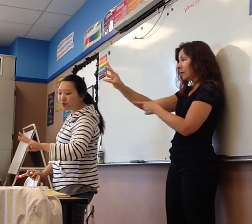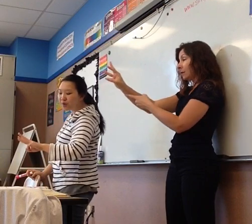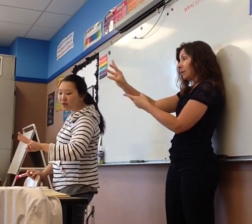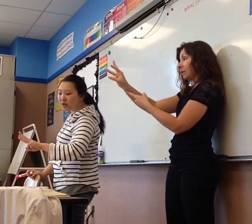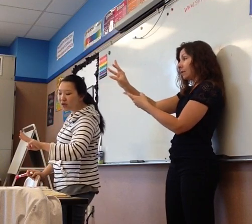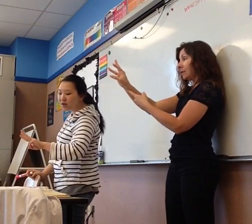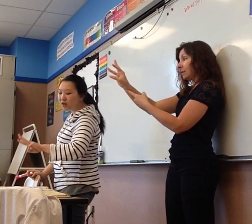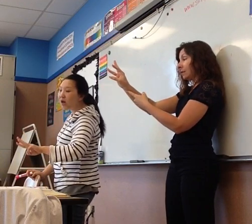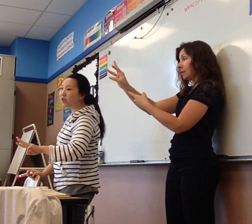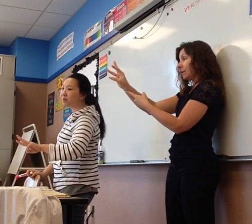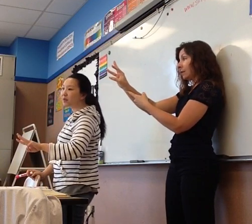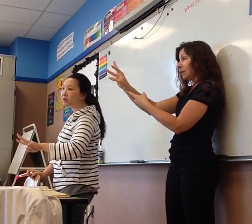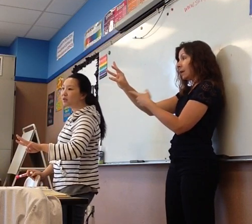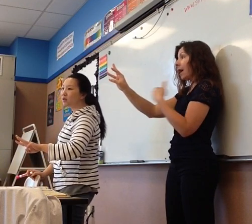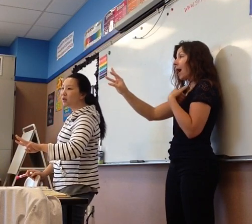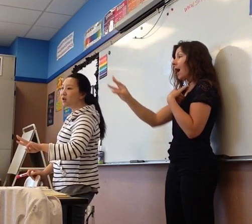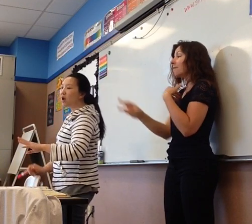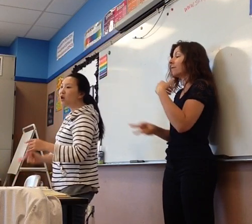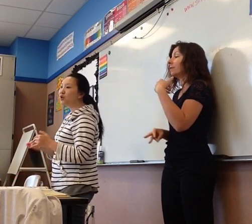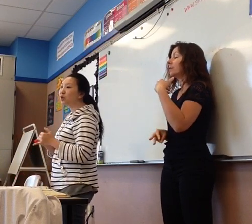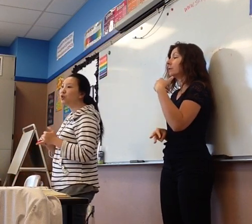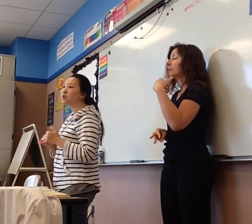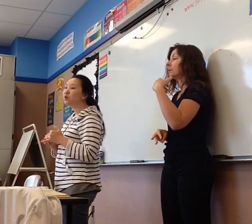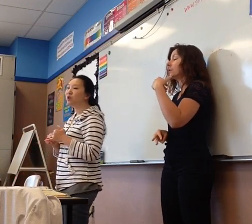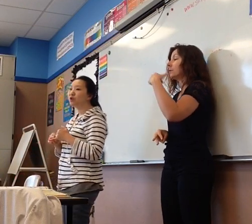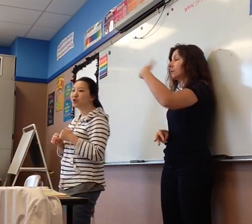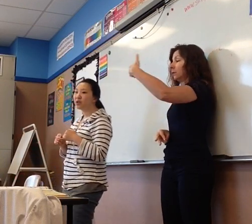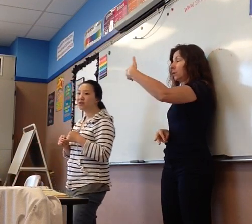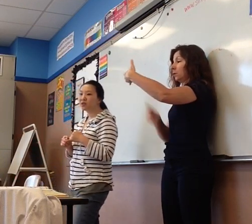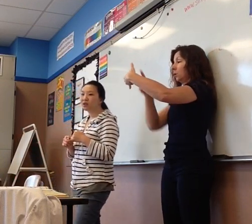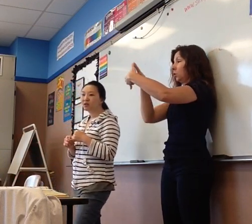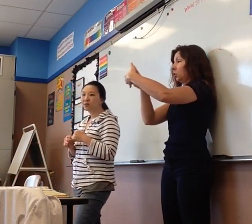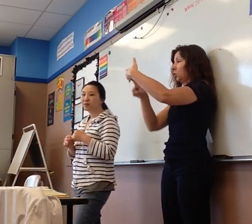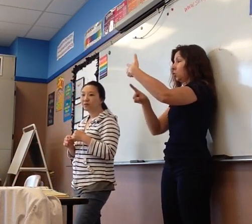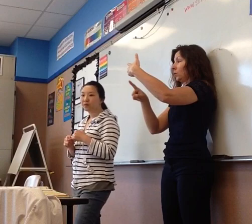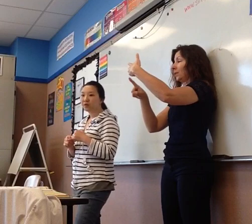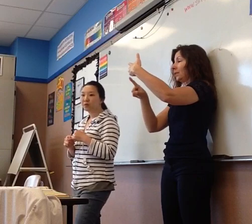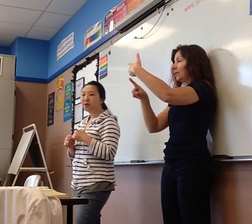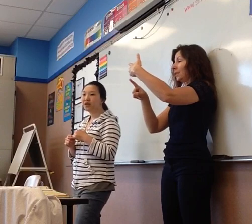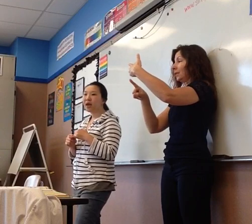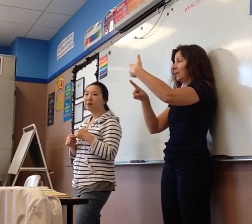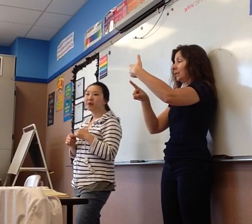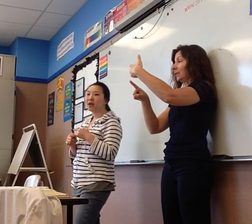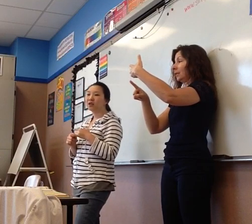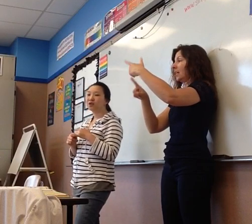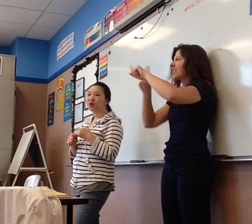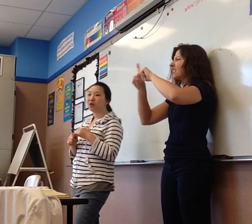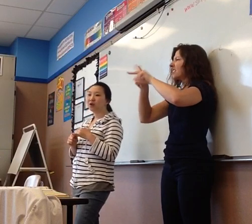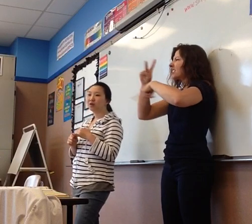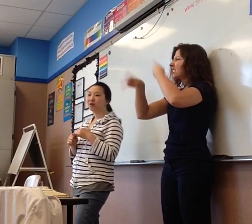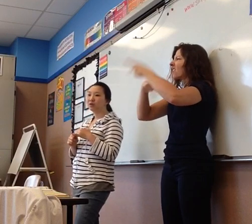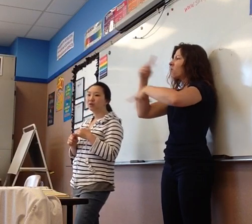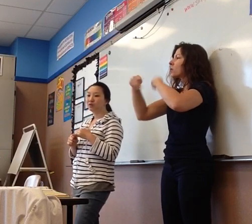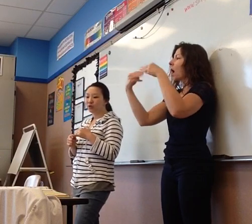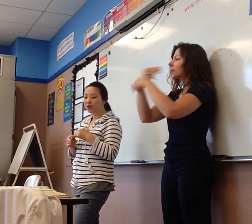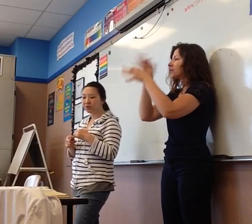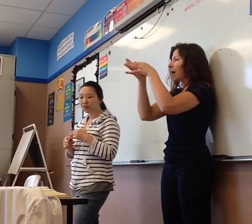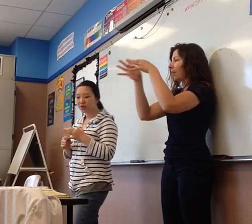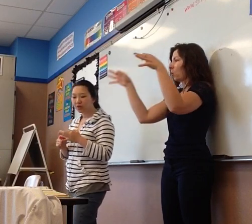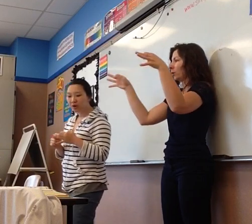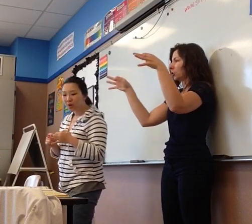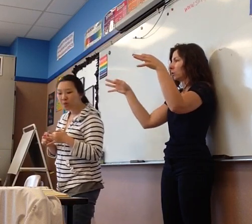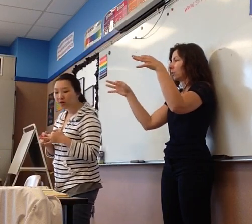you 3 types. 2 solutions, meaning how many answers are there?